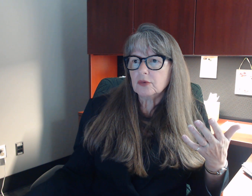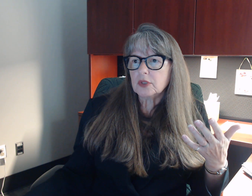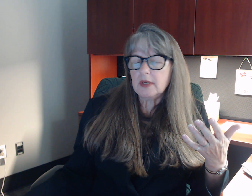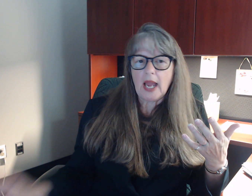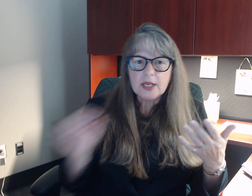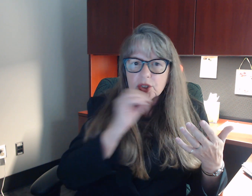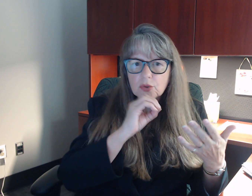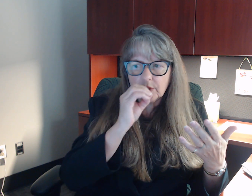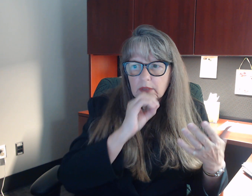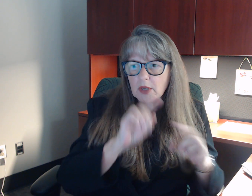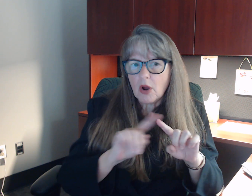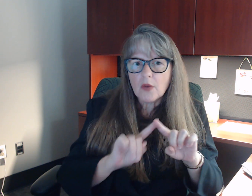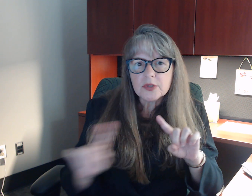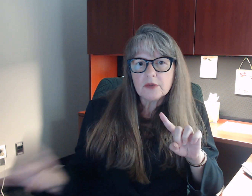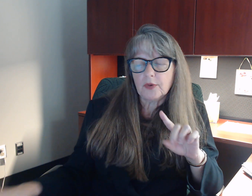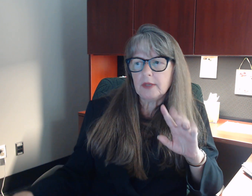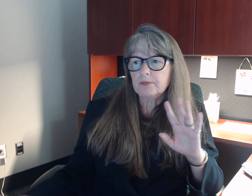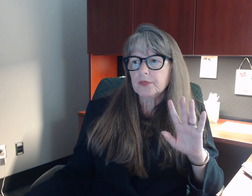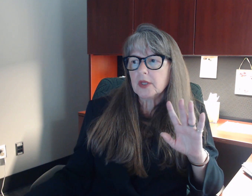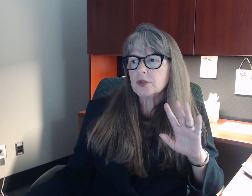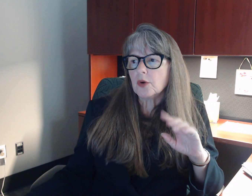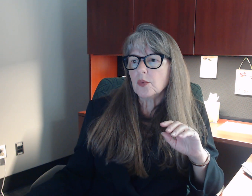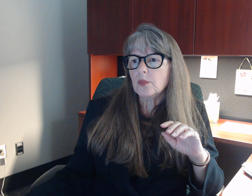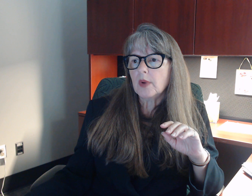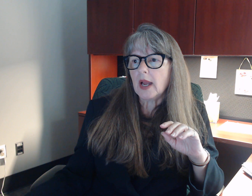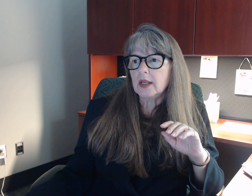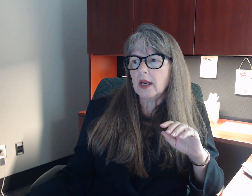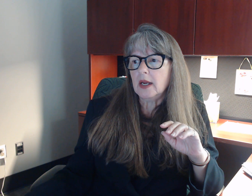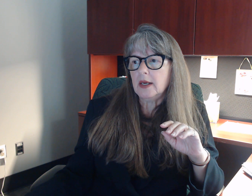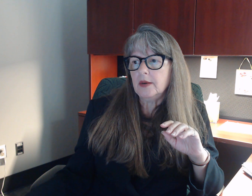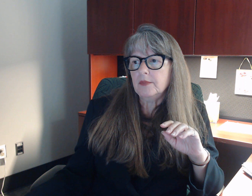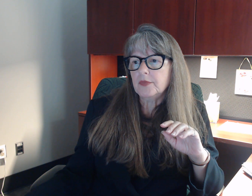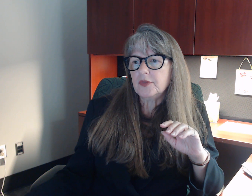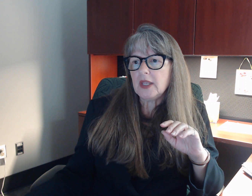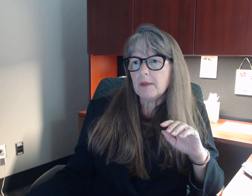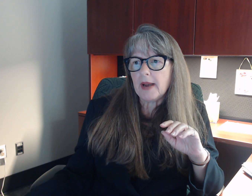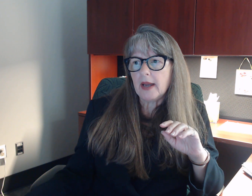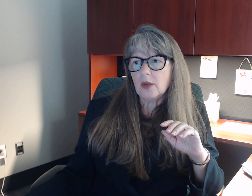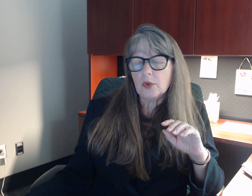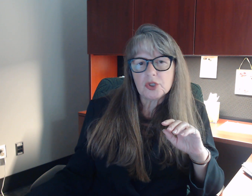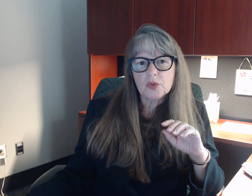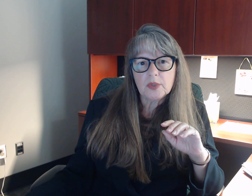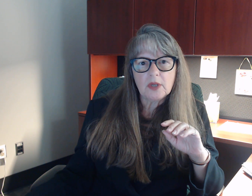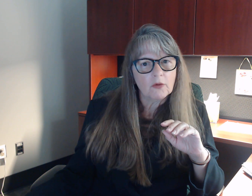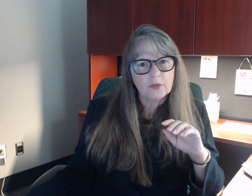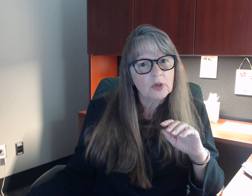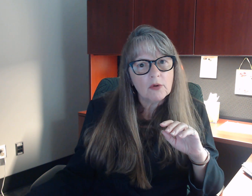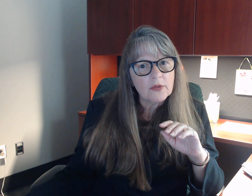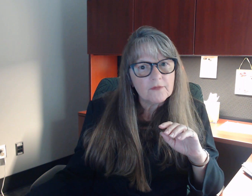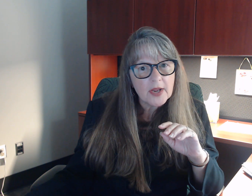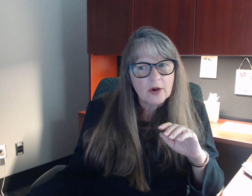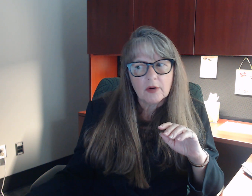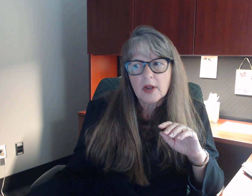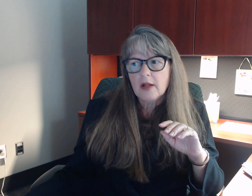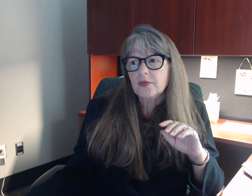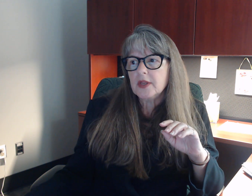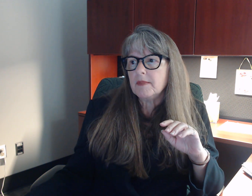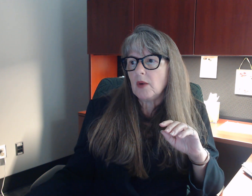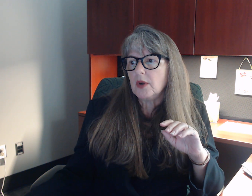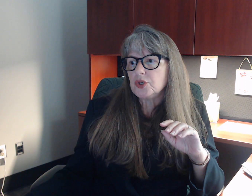and the ice cream and all the different. So think about it. What you would, or if you go to the fair, think about what you